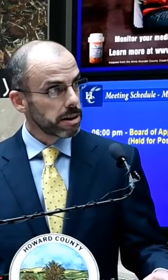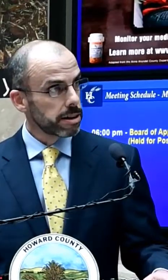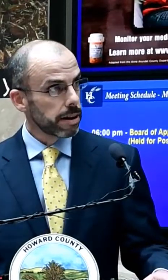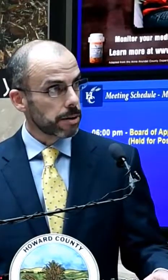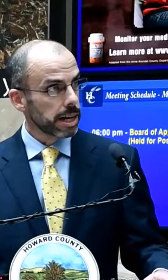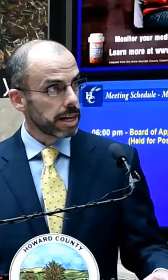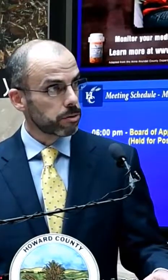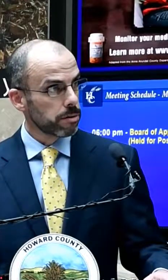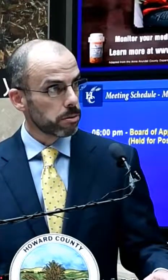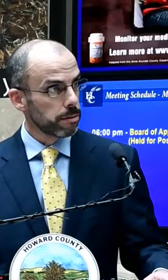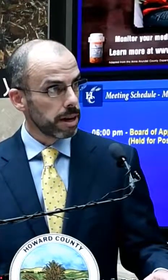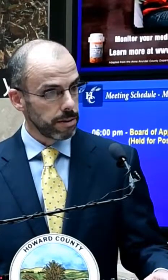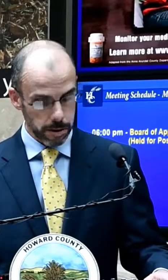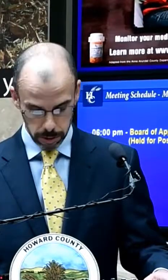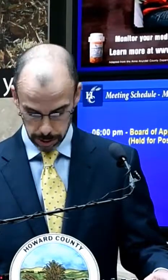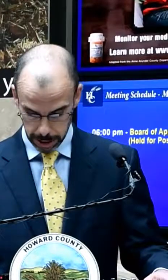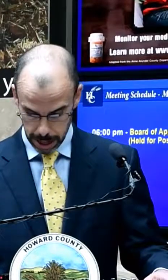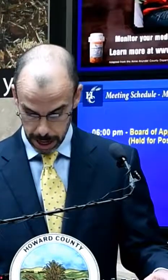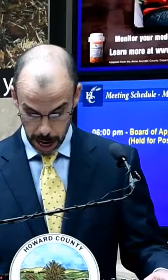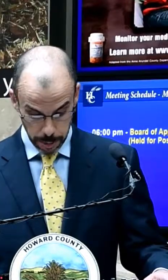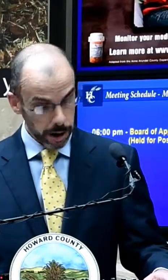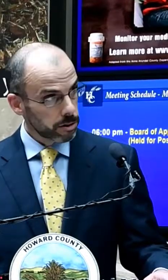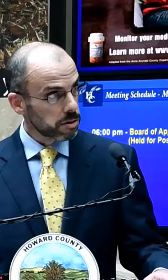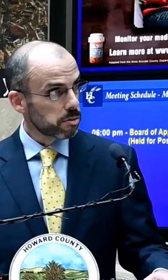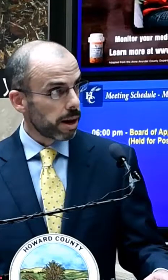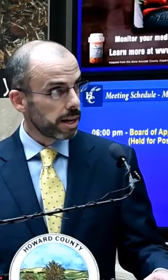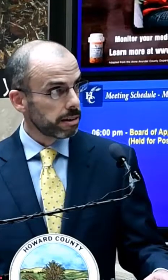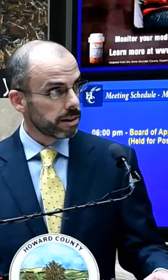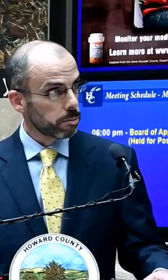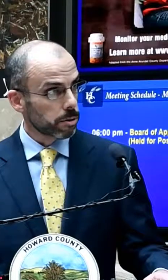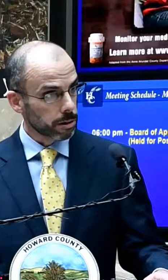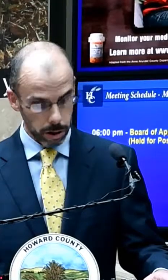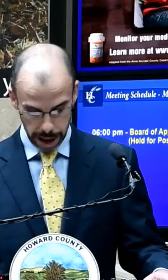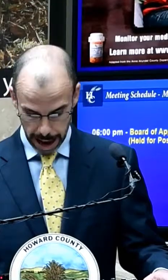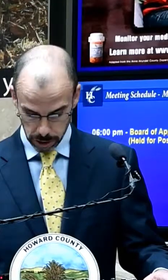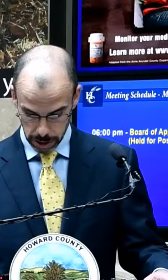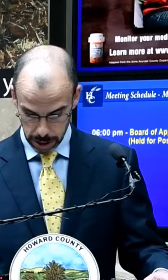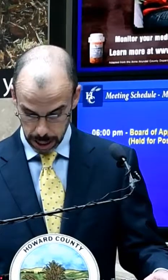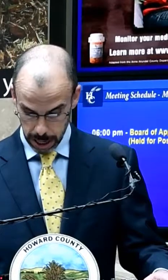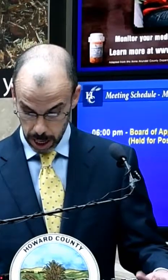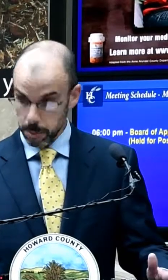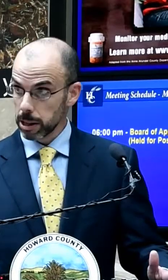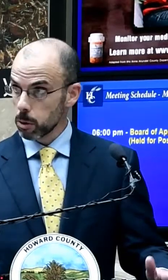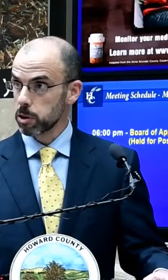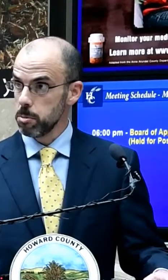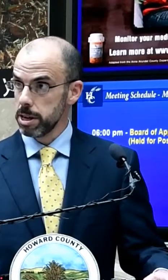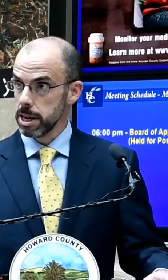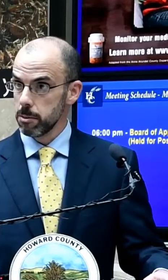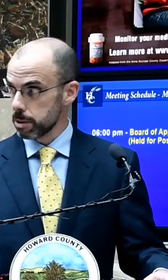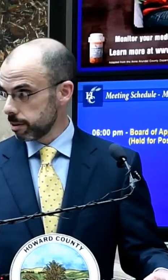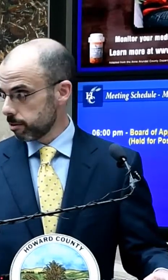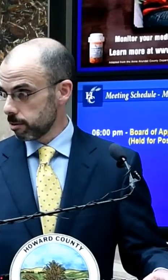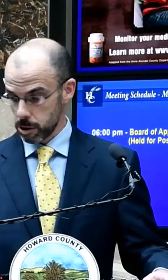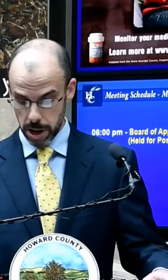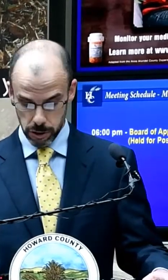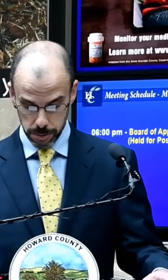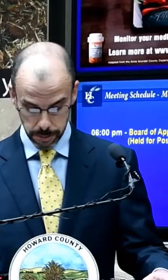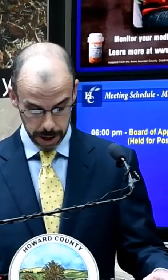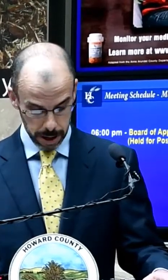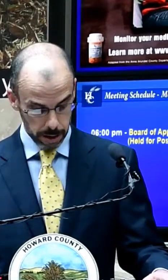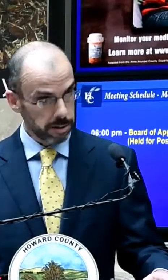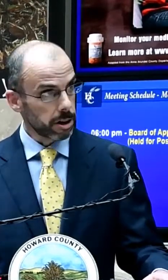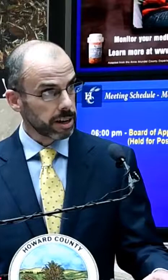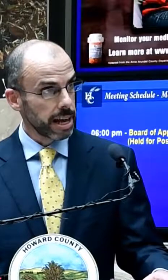And as a resident of Howard County for over 25 years, I'm honored to respond to this important call to action in my local community with this